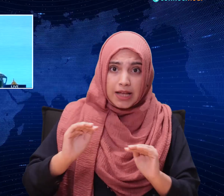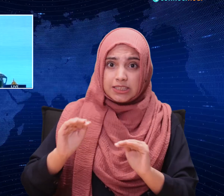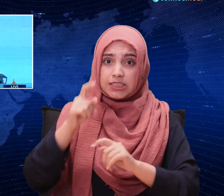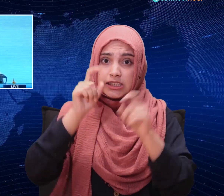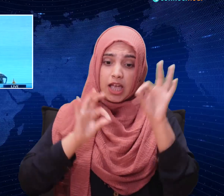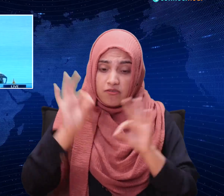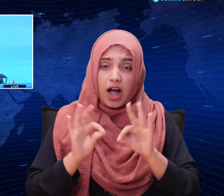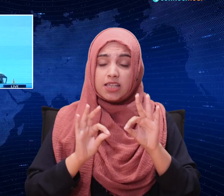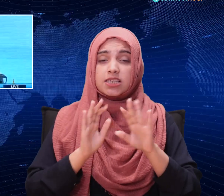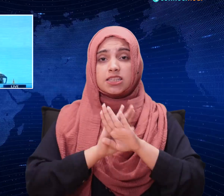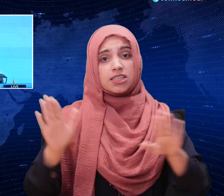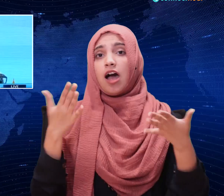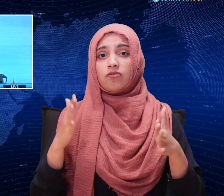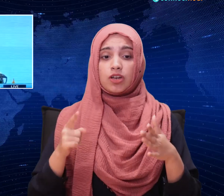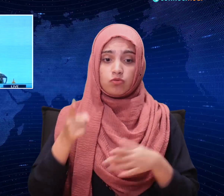he noted.